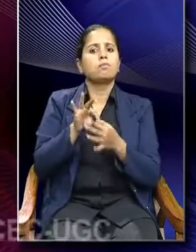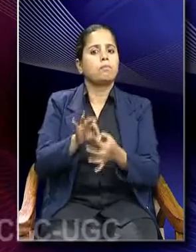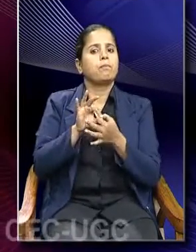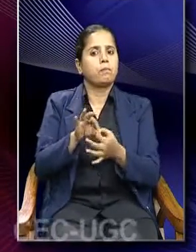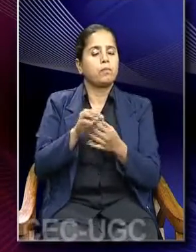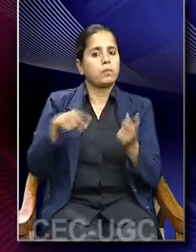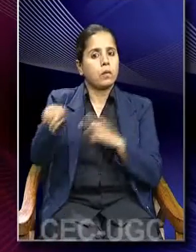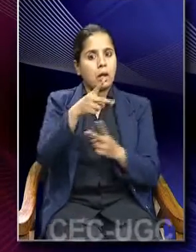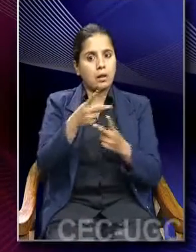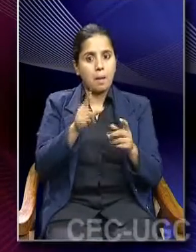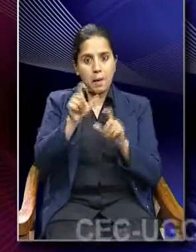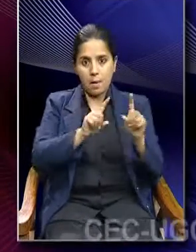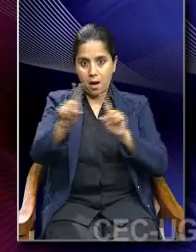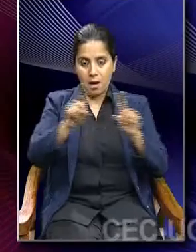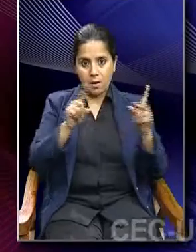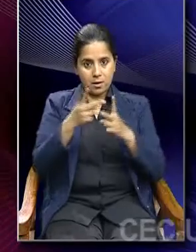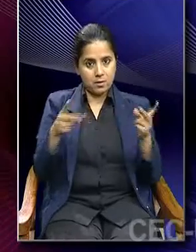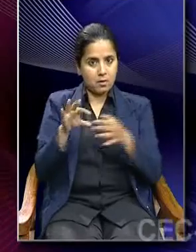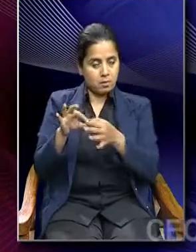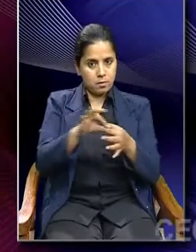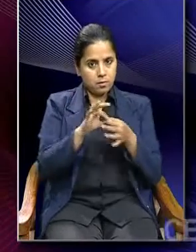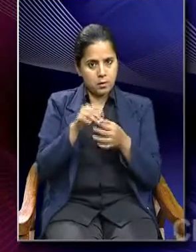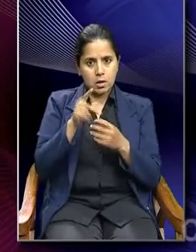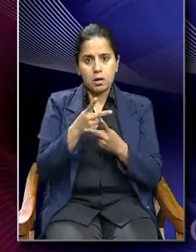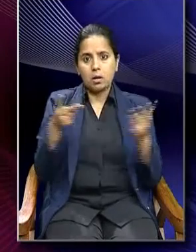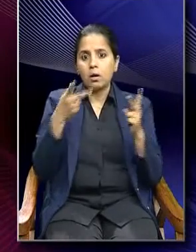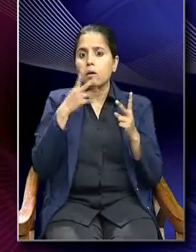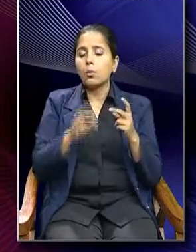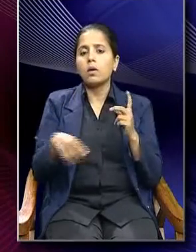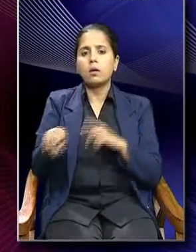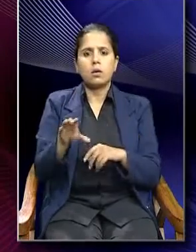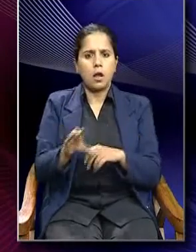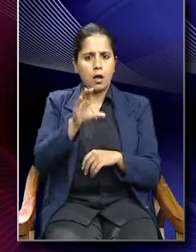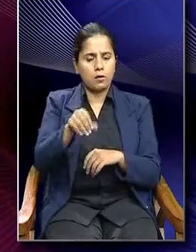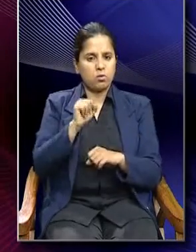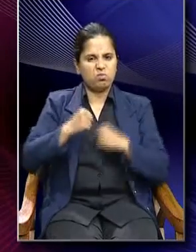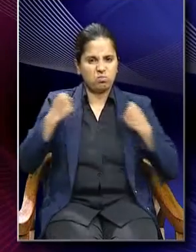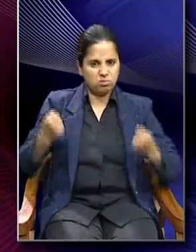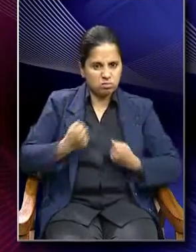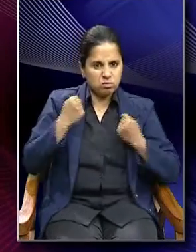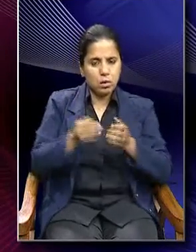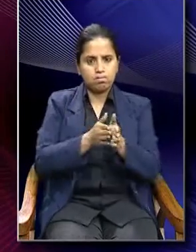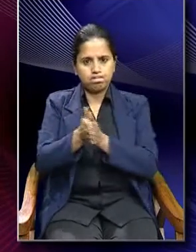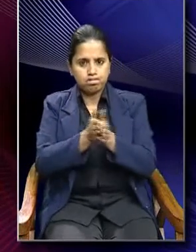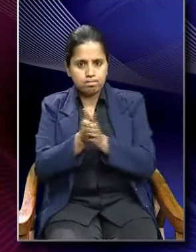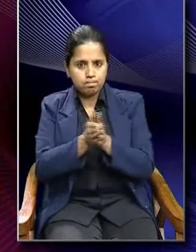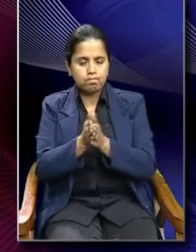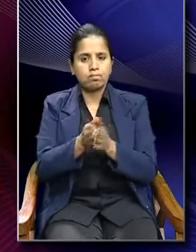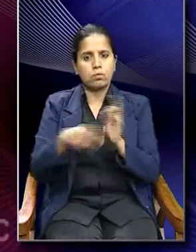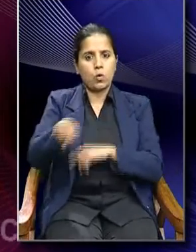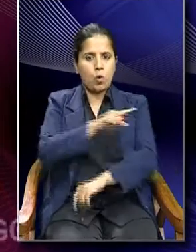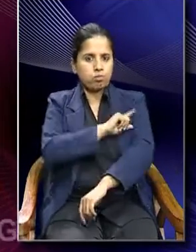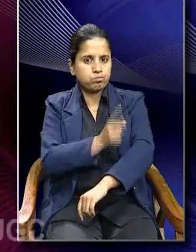these elements, and this involves investment of energy, motivation and